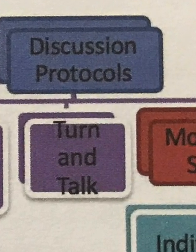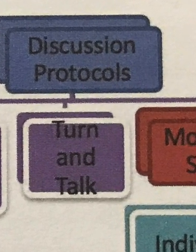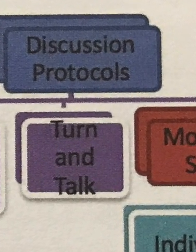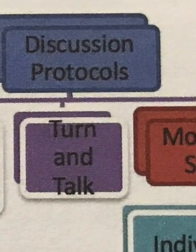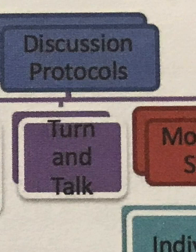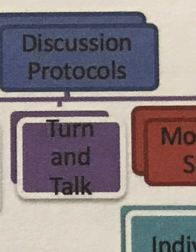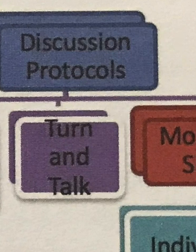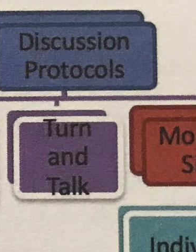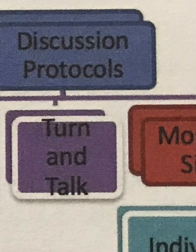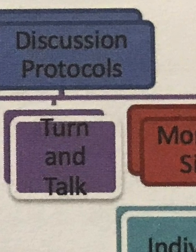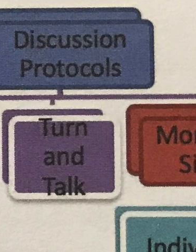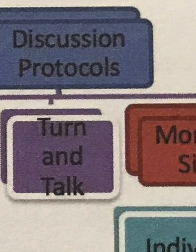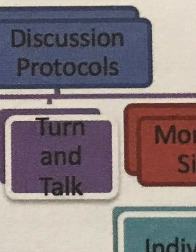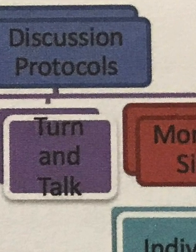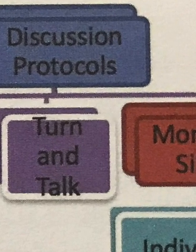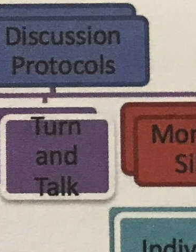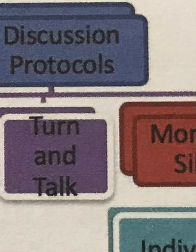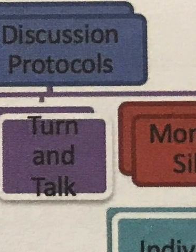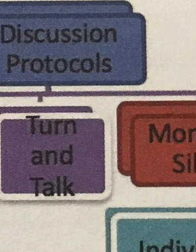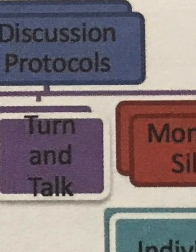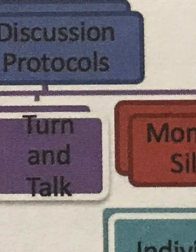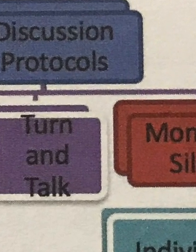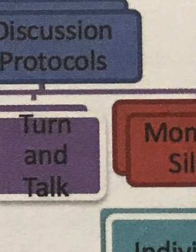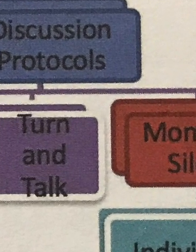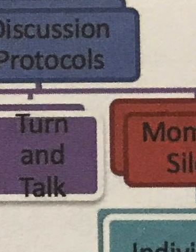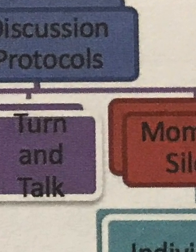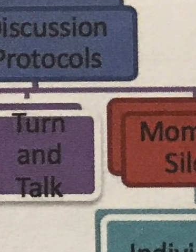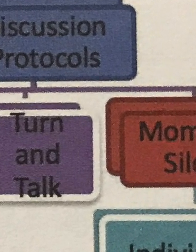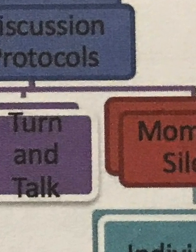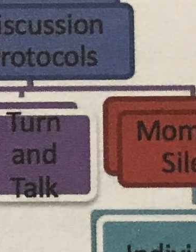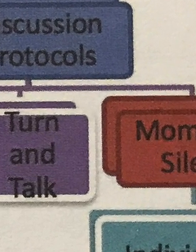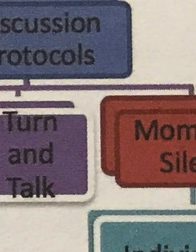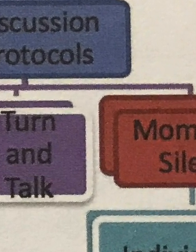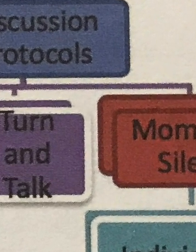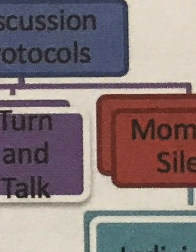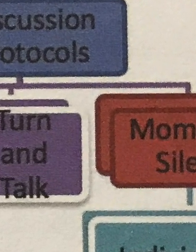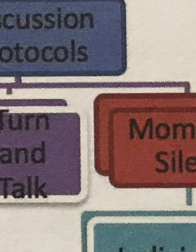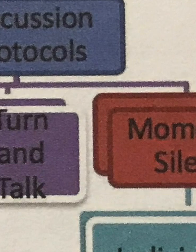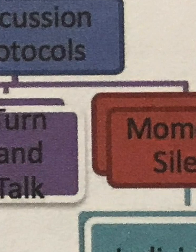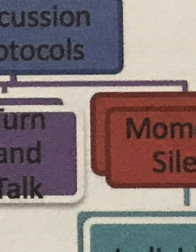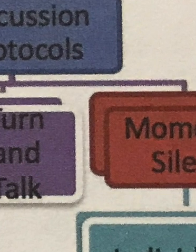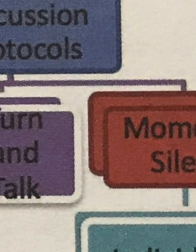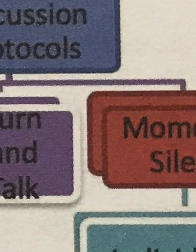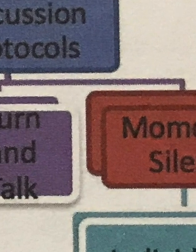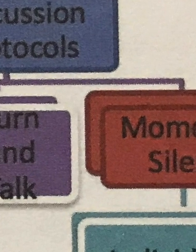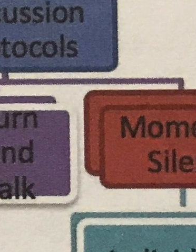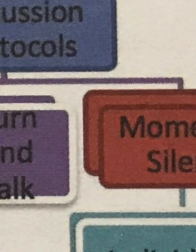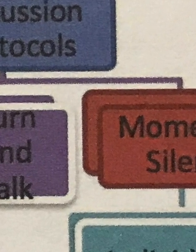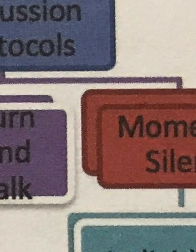When we do raising hands, we build and bridge taking turns. There's one more, get excited. There's one